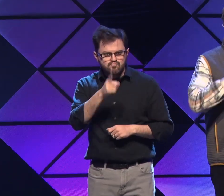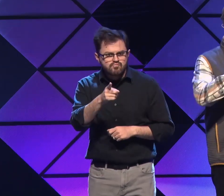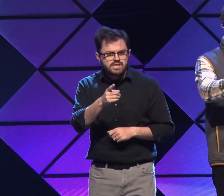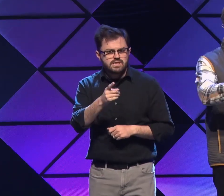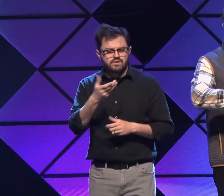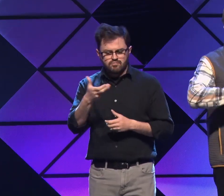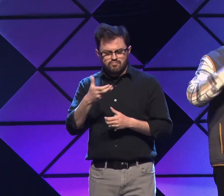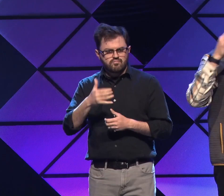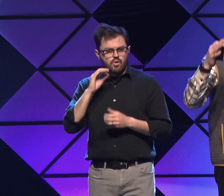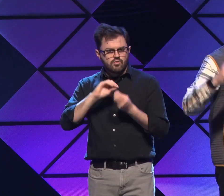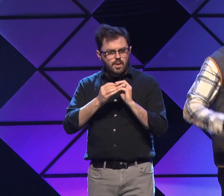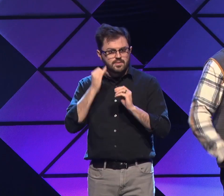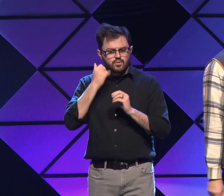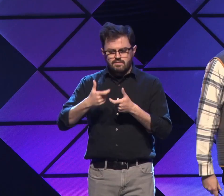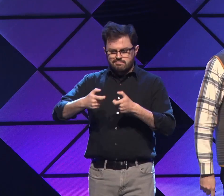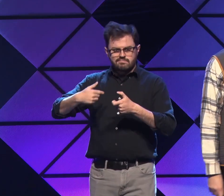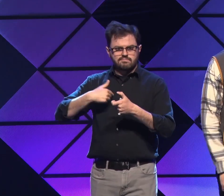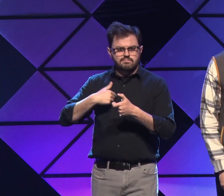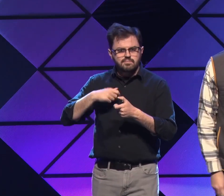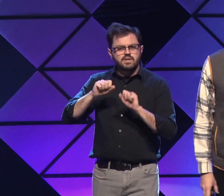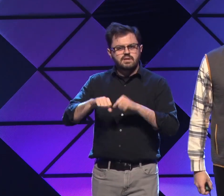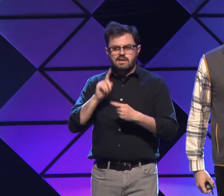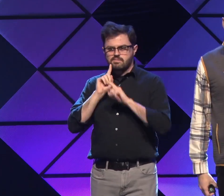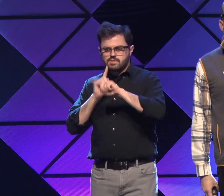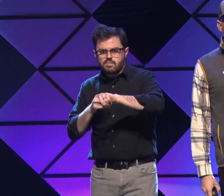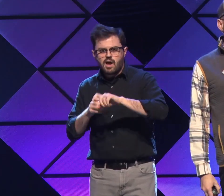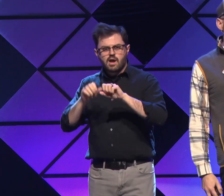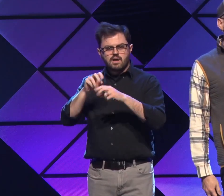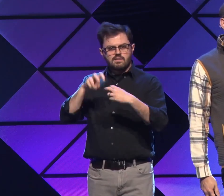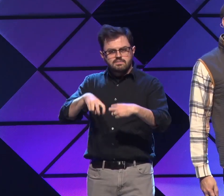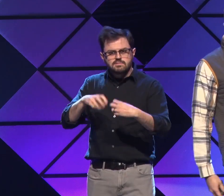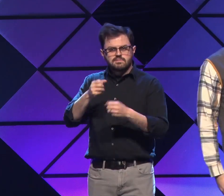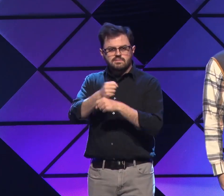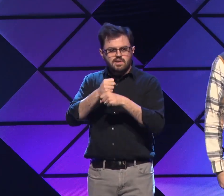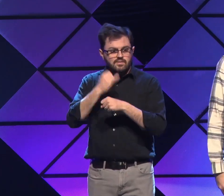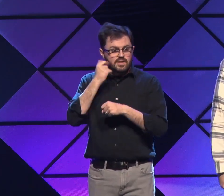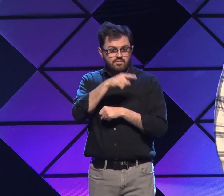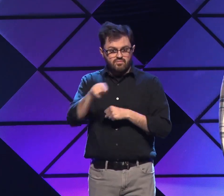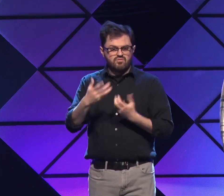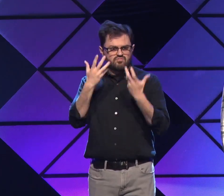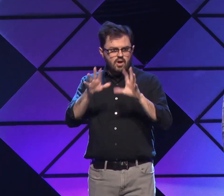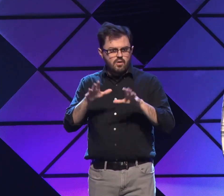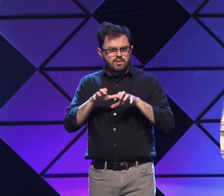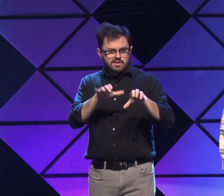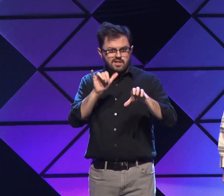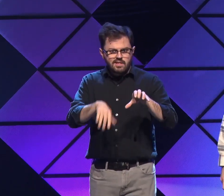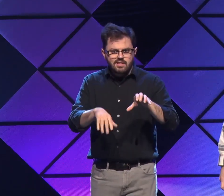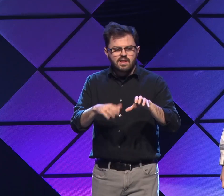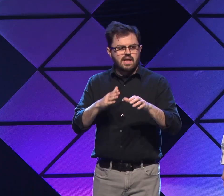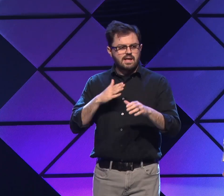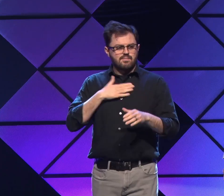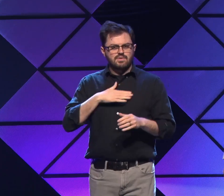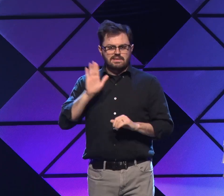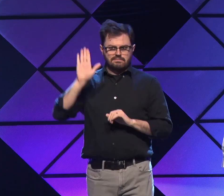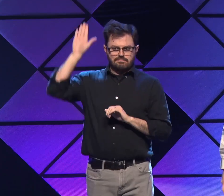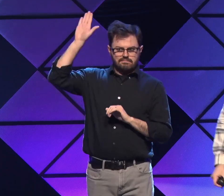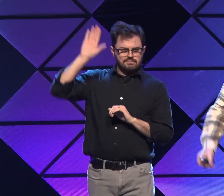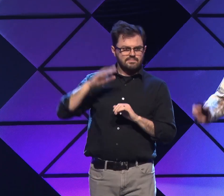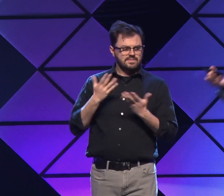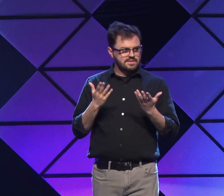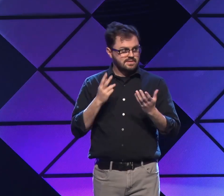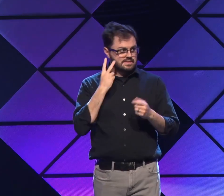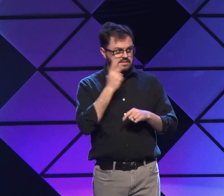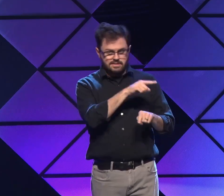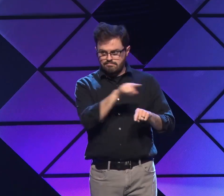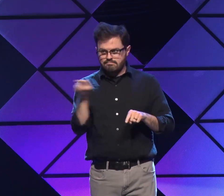text message, I'll respond and we can set up and have coffee. Raise your hand up nice and high if you've ever done that. And we've actually set up coffee together. So if you're a guest, I'm not